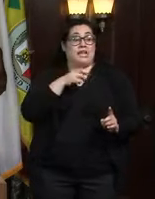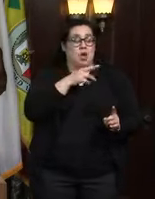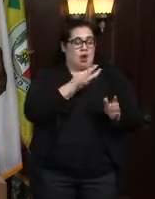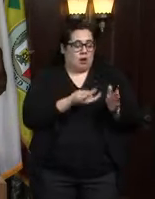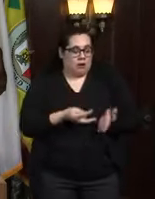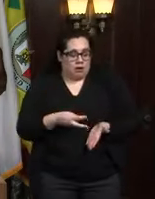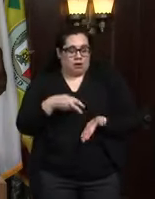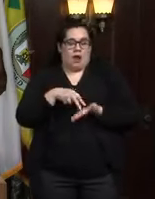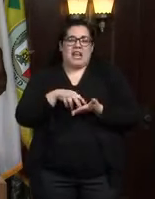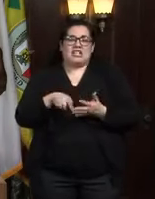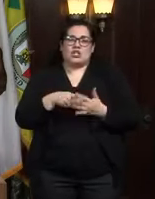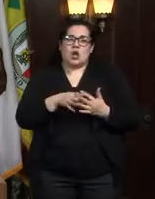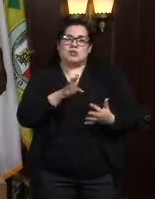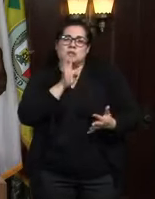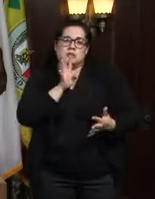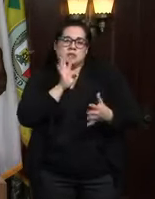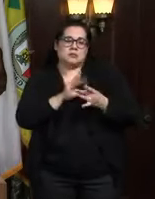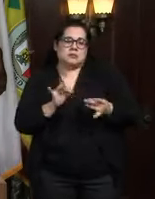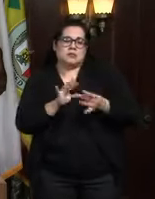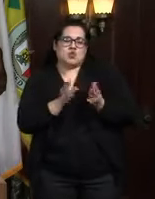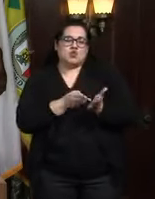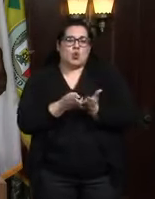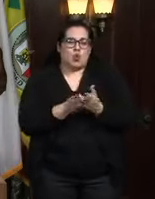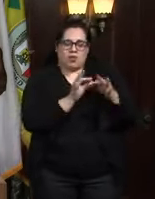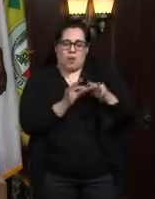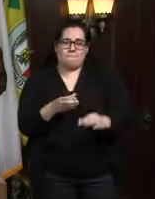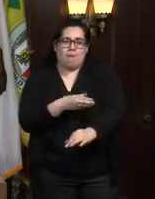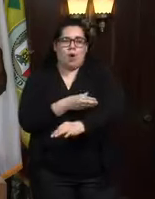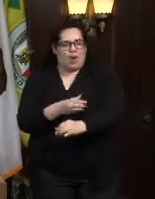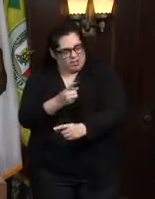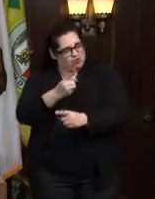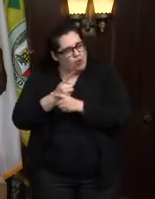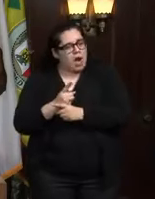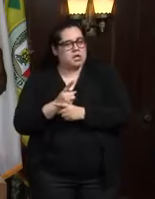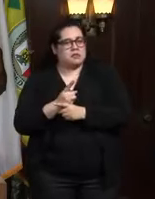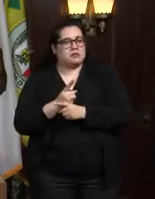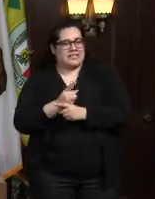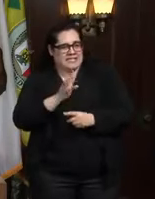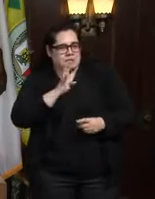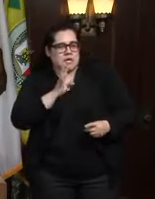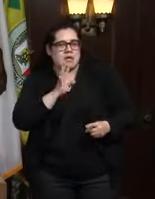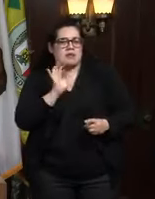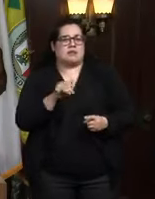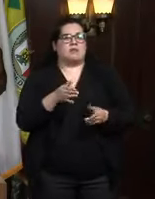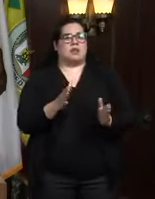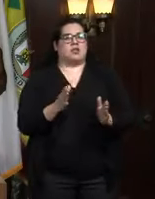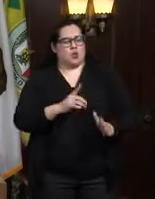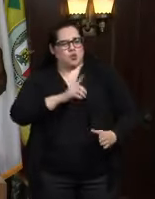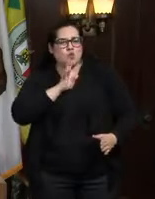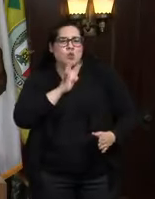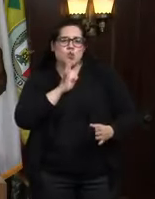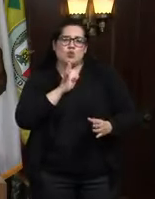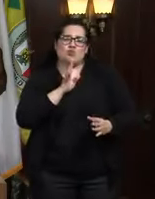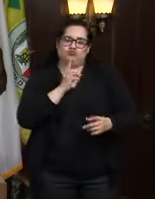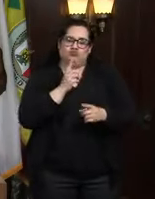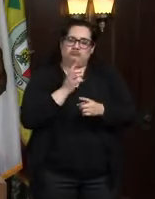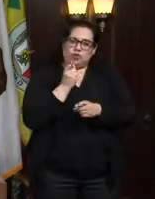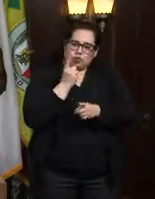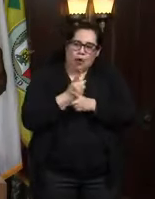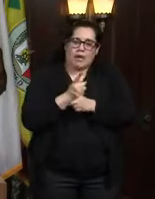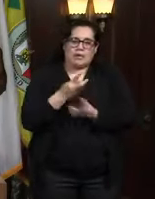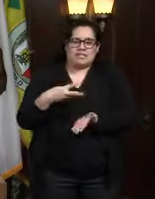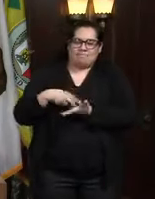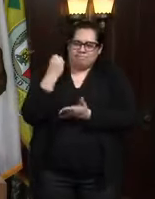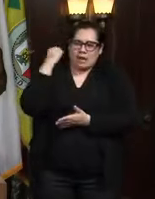to speak truth to power. So it's right to speak truth to power. It's right to stand up for what's right. It's right